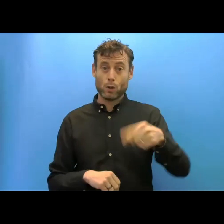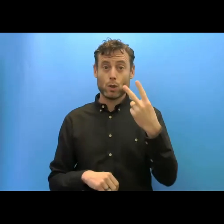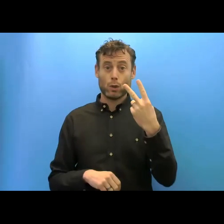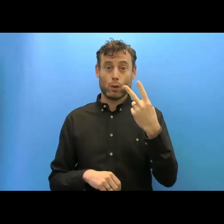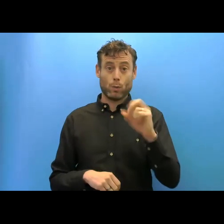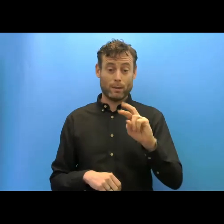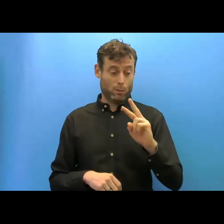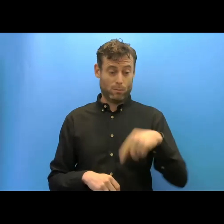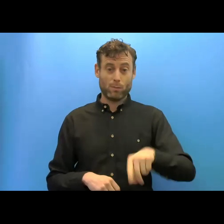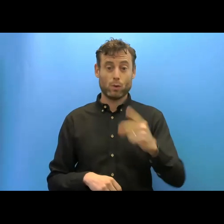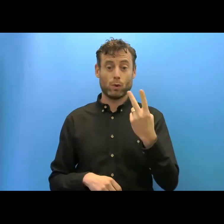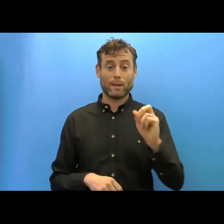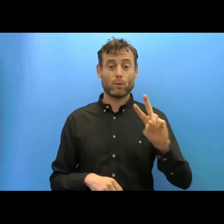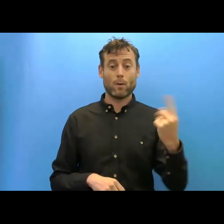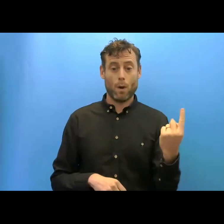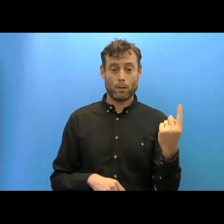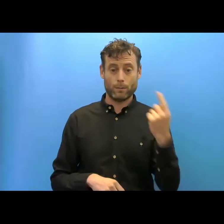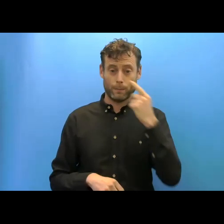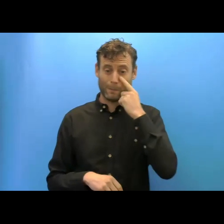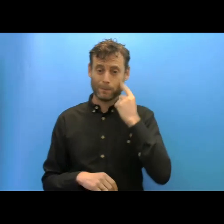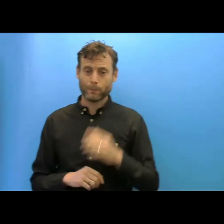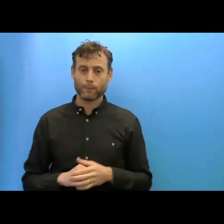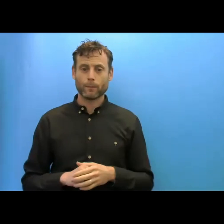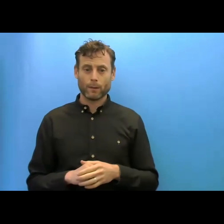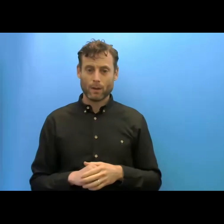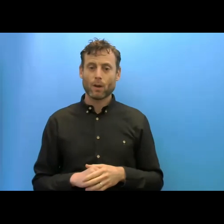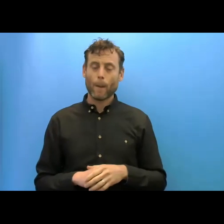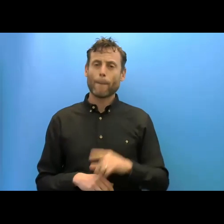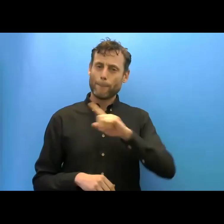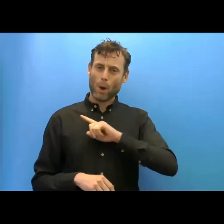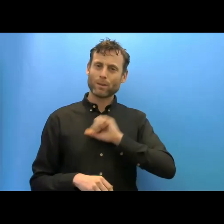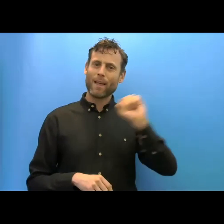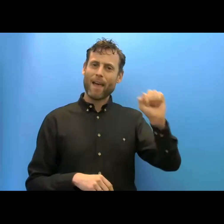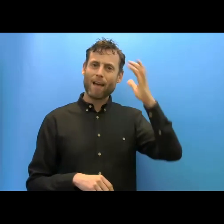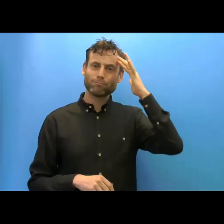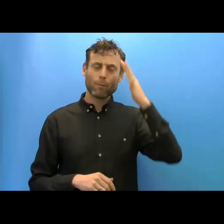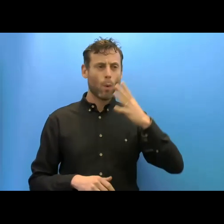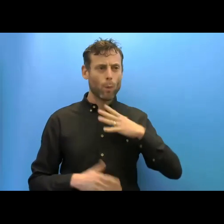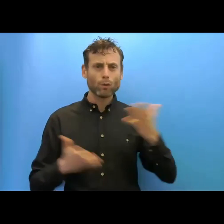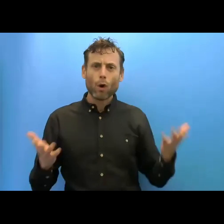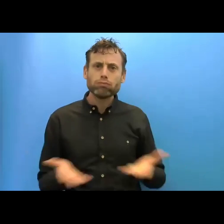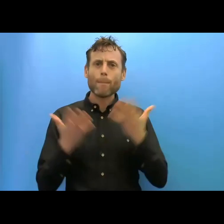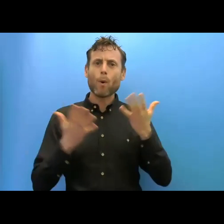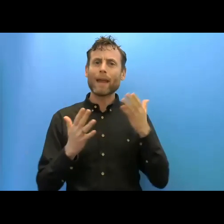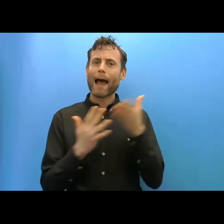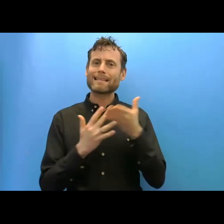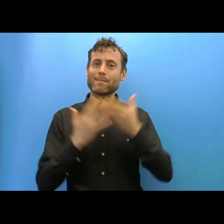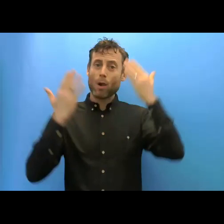That fits into their whole ethos of accessible holidays and so on.